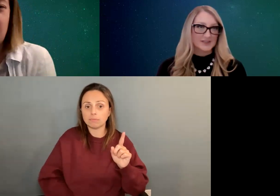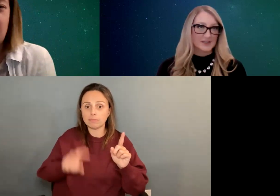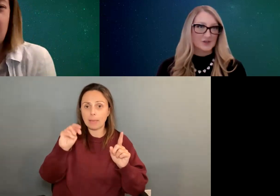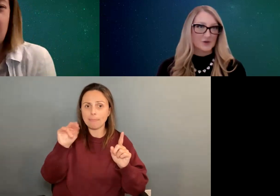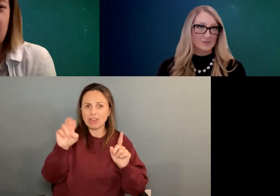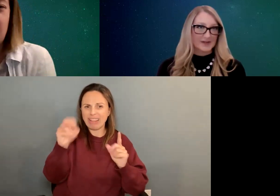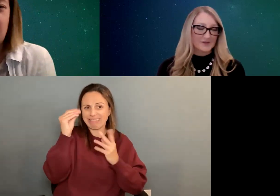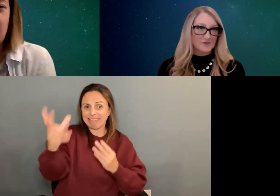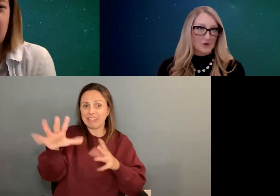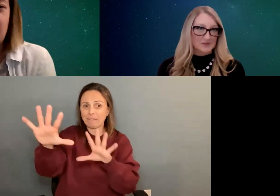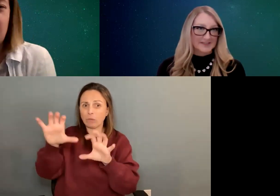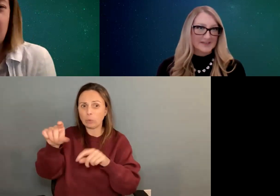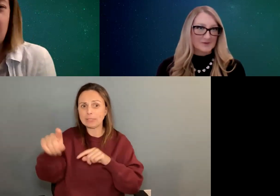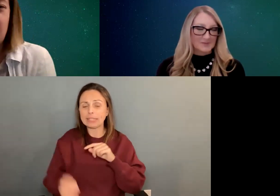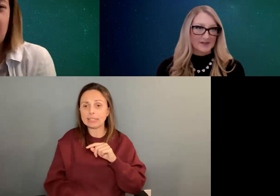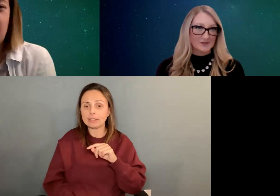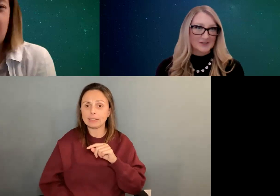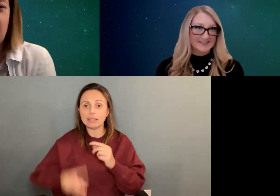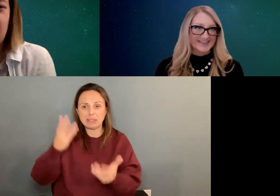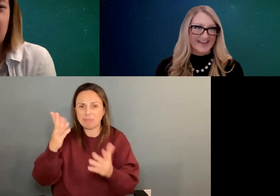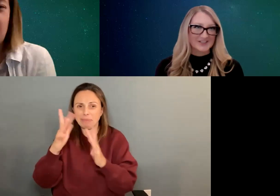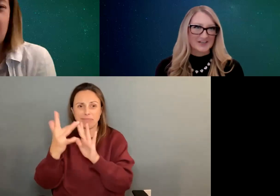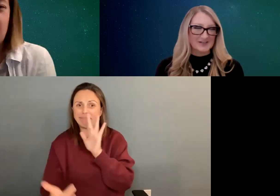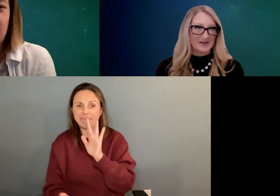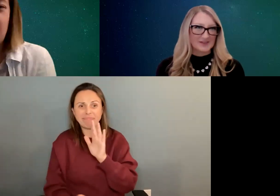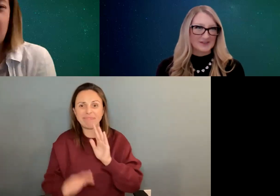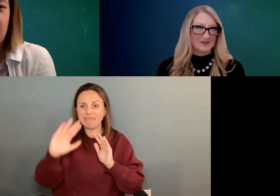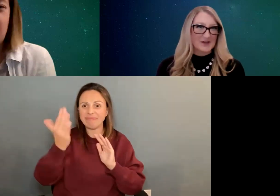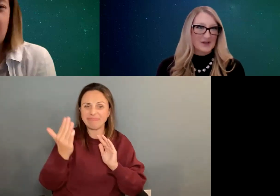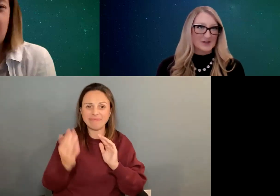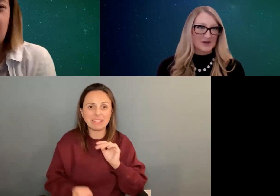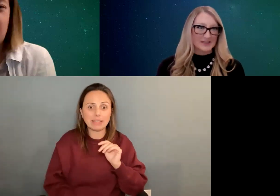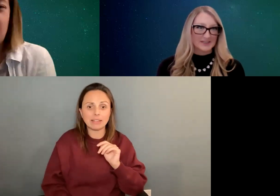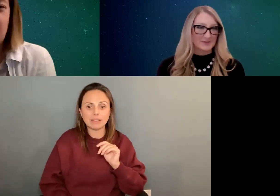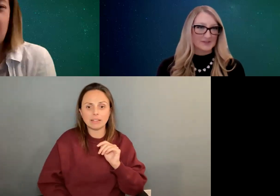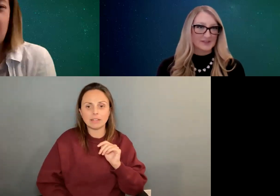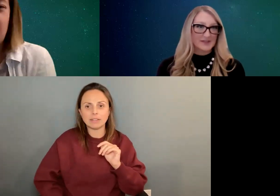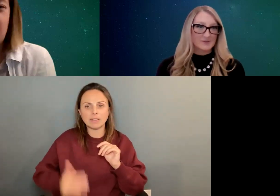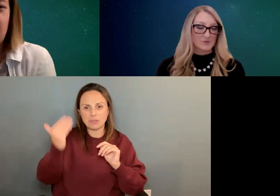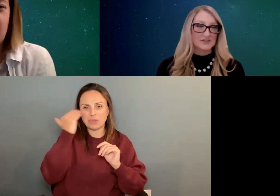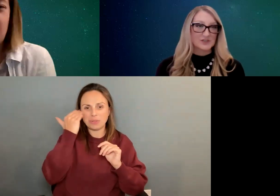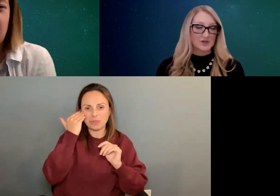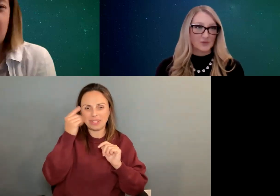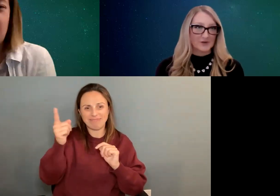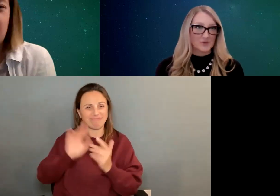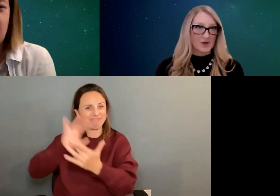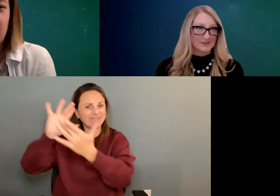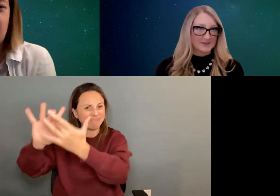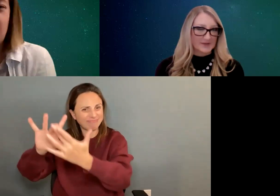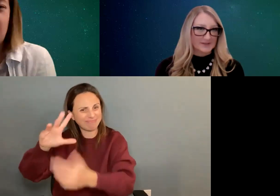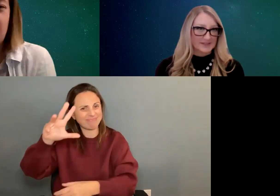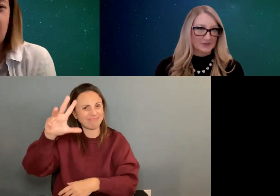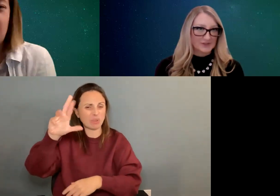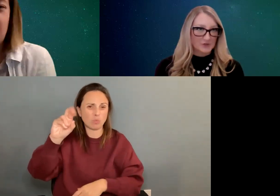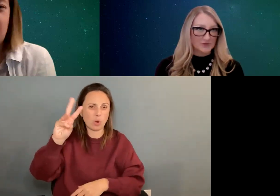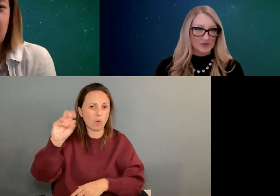Marianne, just letting you know, you might have frozen, we might have lost connection with you, knowing that we're reaching all the way to Rwanda,